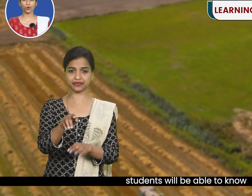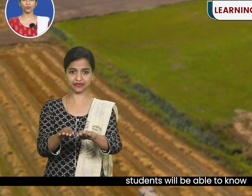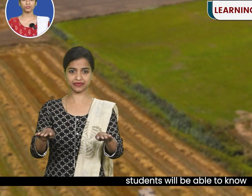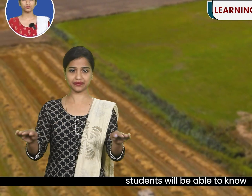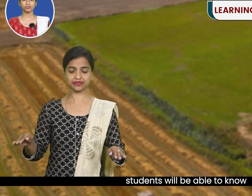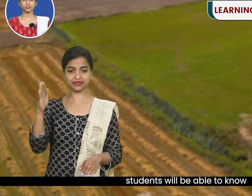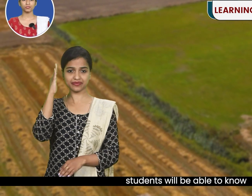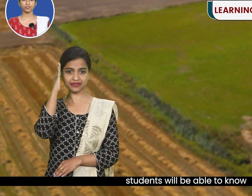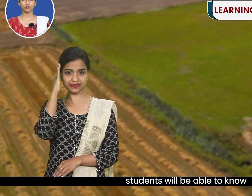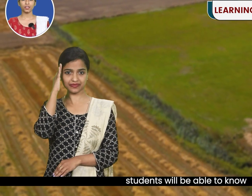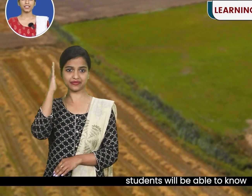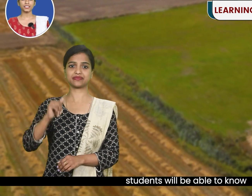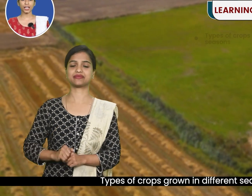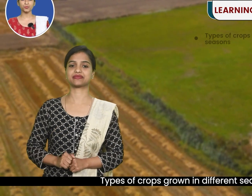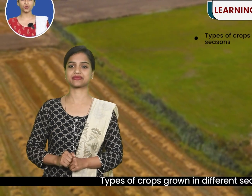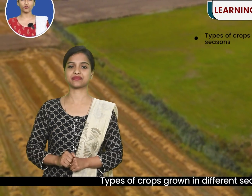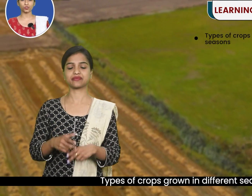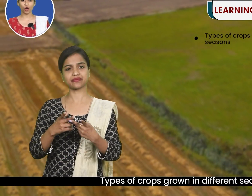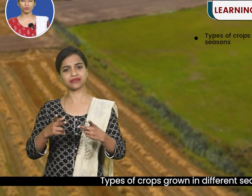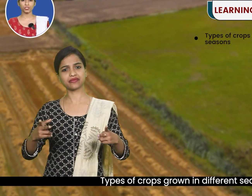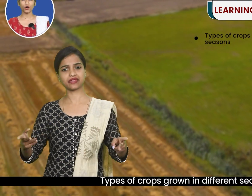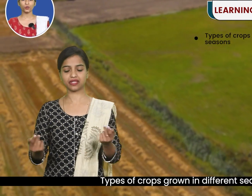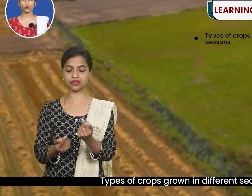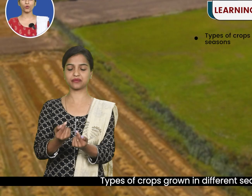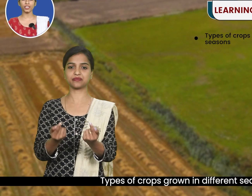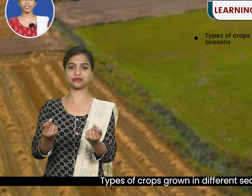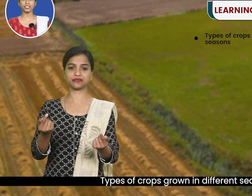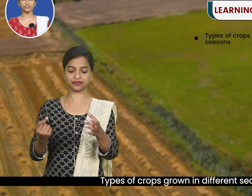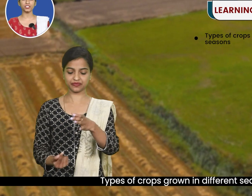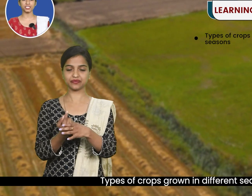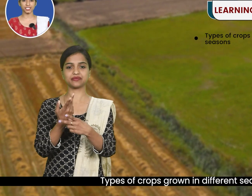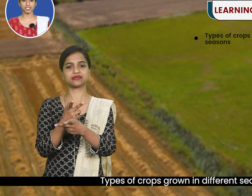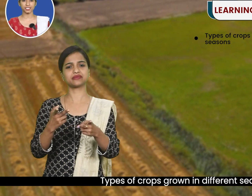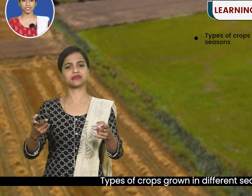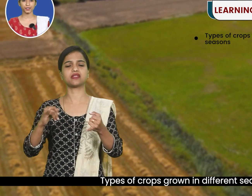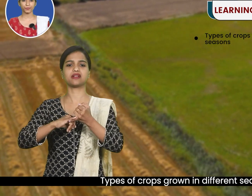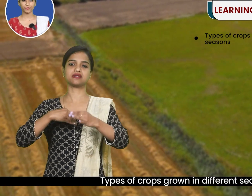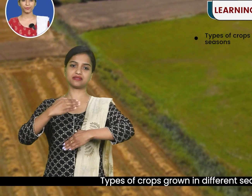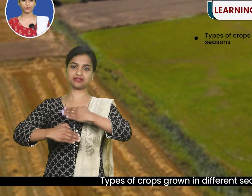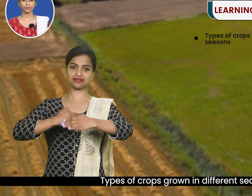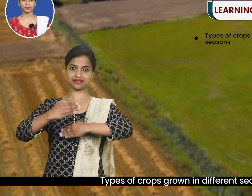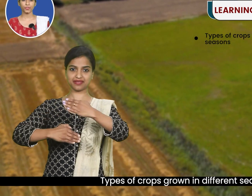to know types of crops grown in different seasons.